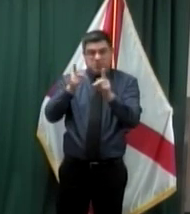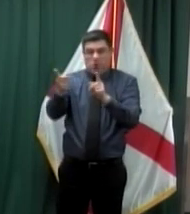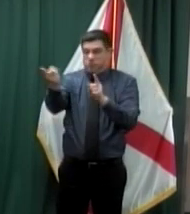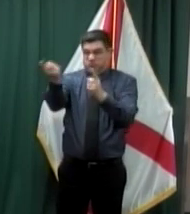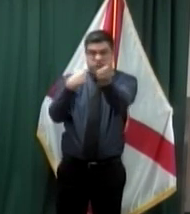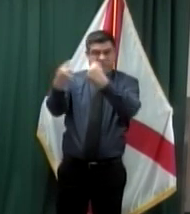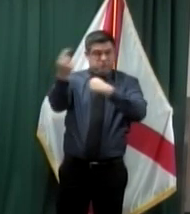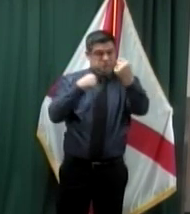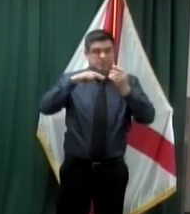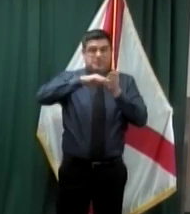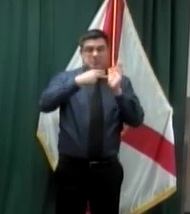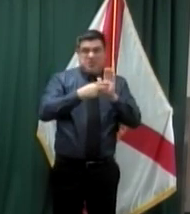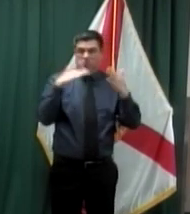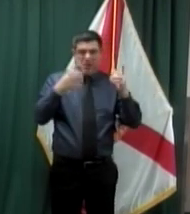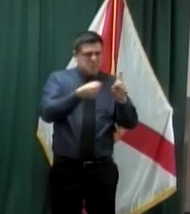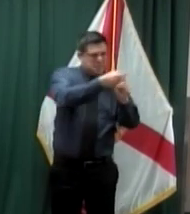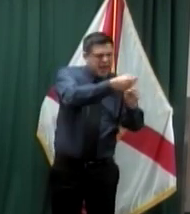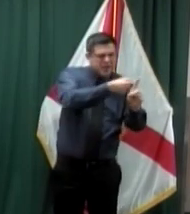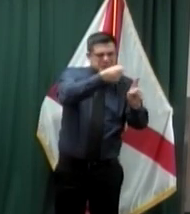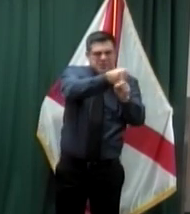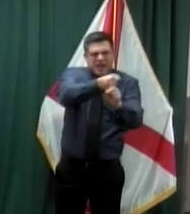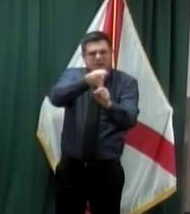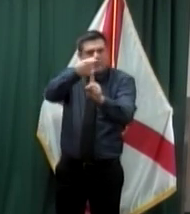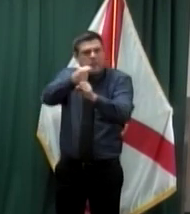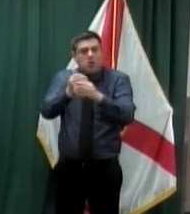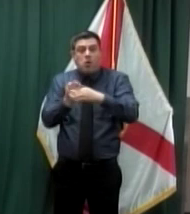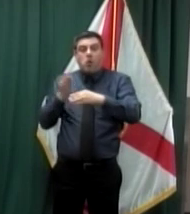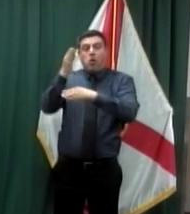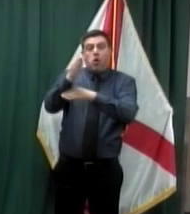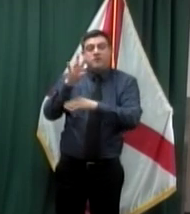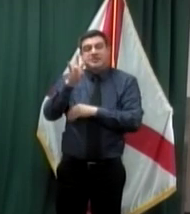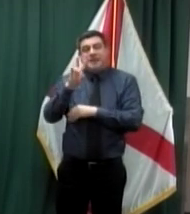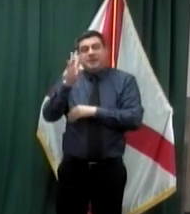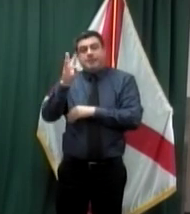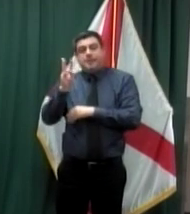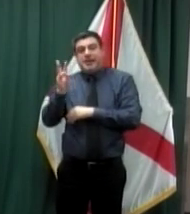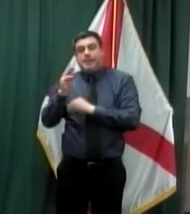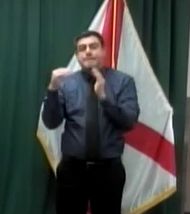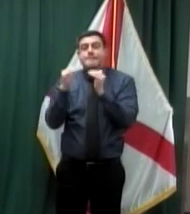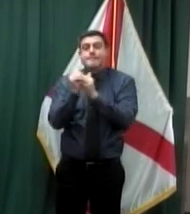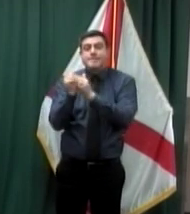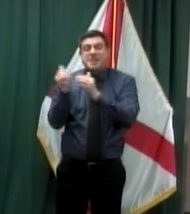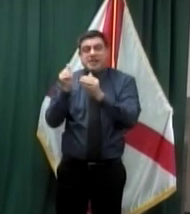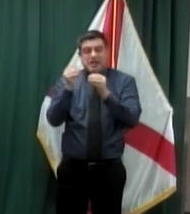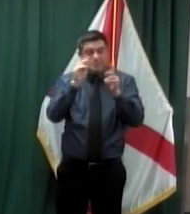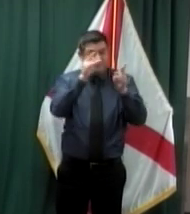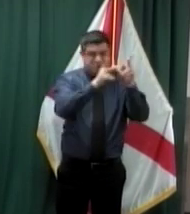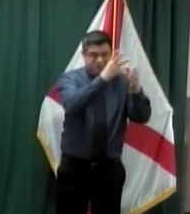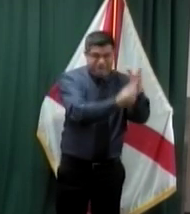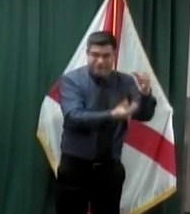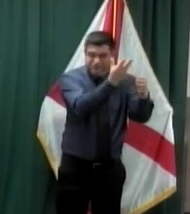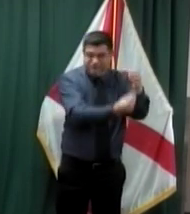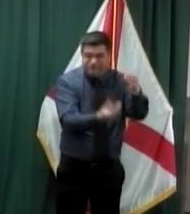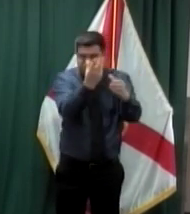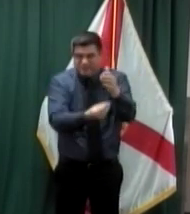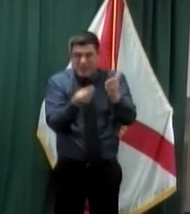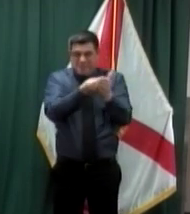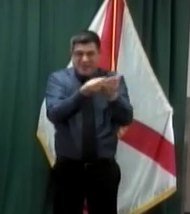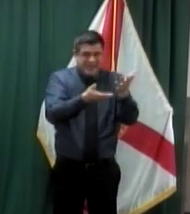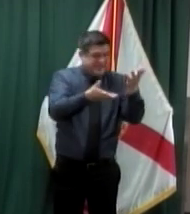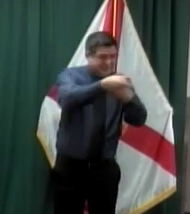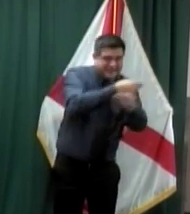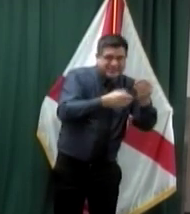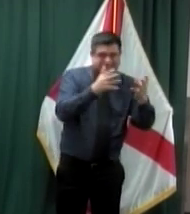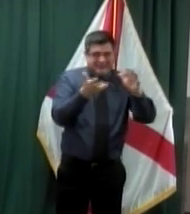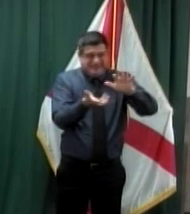small business community. As our community not only reels from the COVID impact, we're now seeing the economic